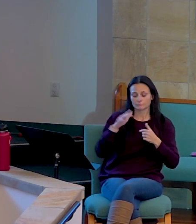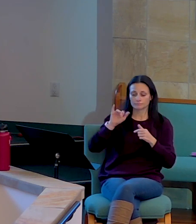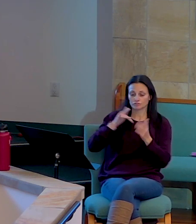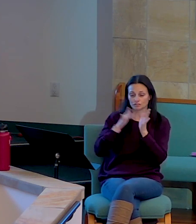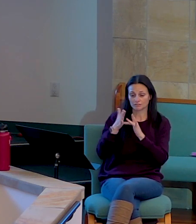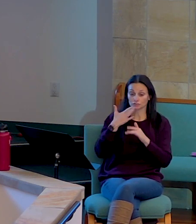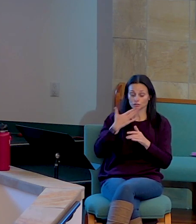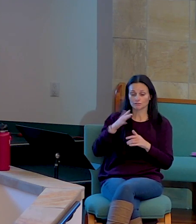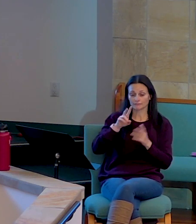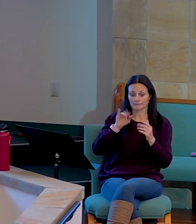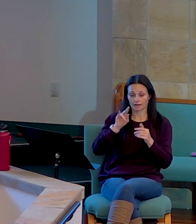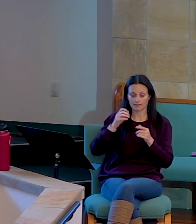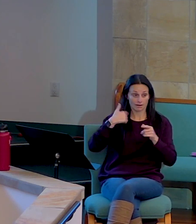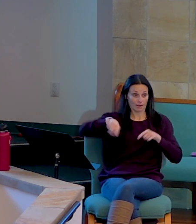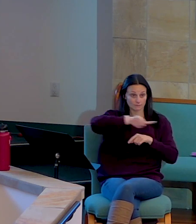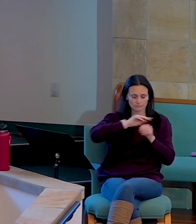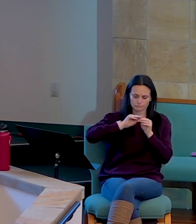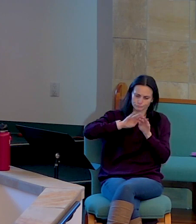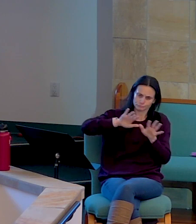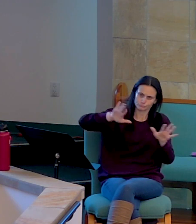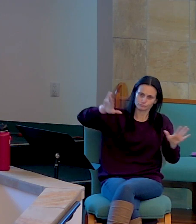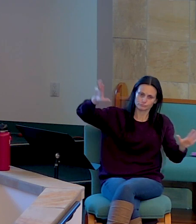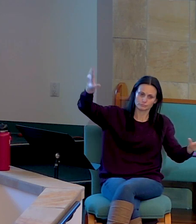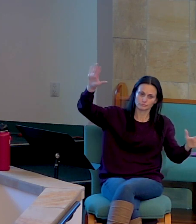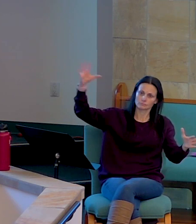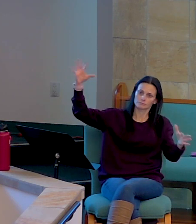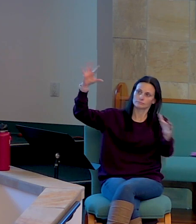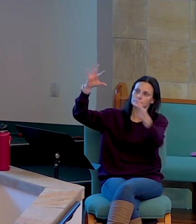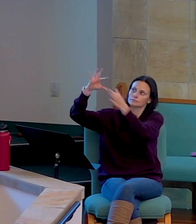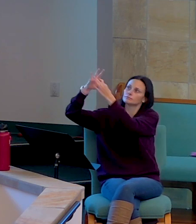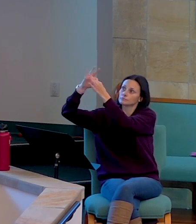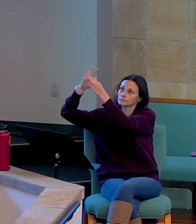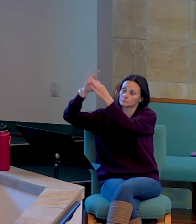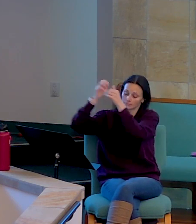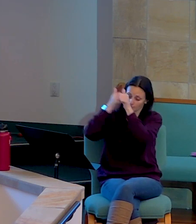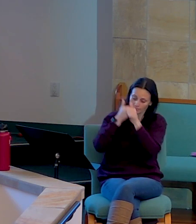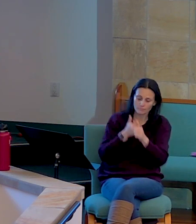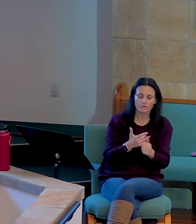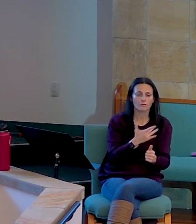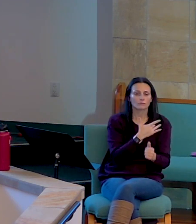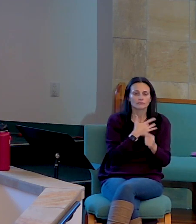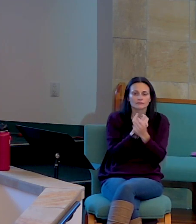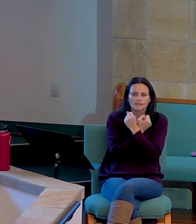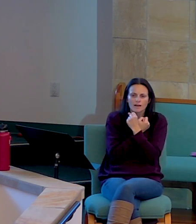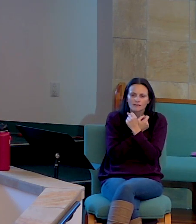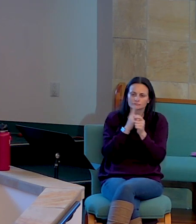us, the branches. Abide in love. Move out from